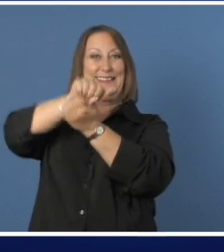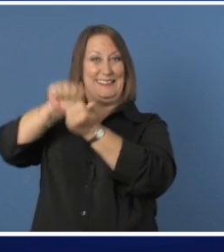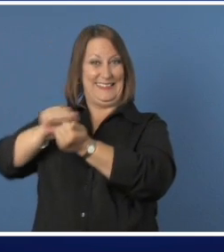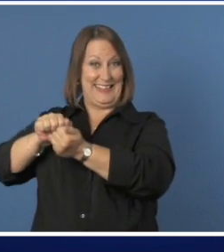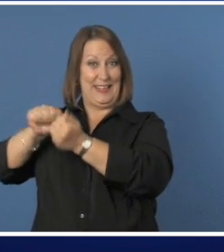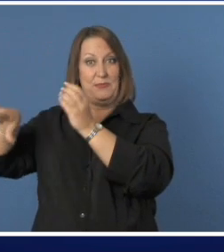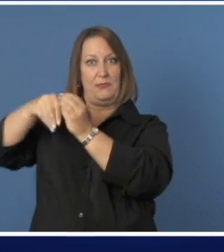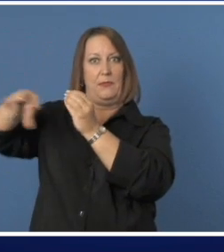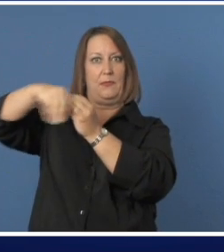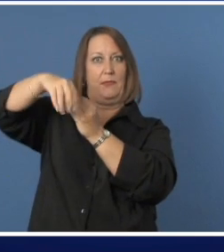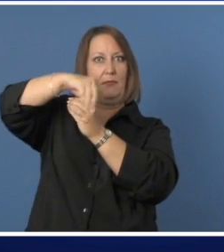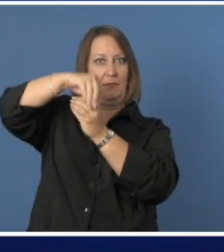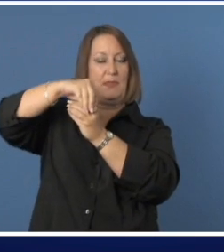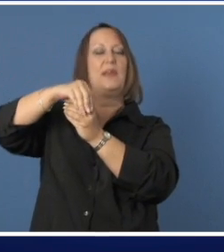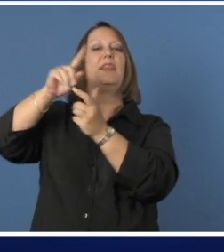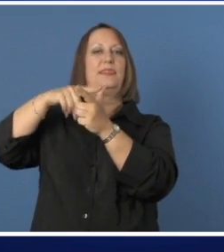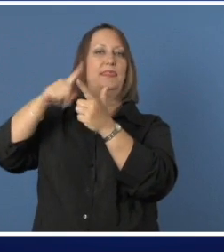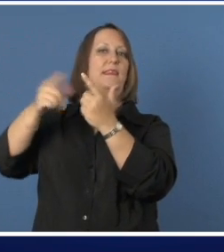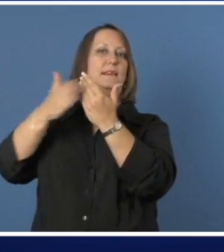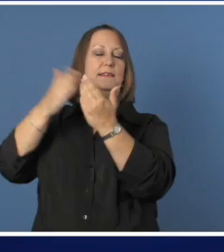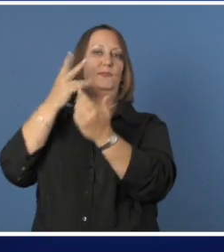cloud forms in the funnel